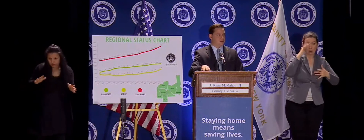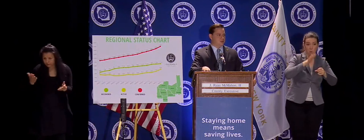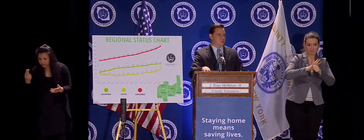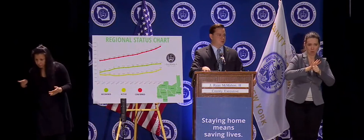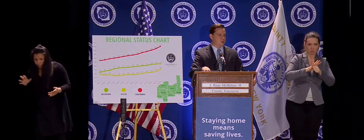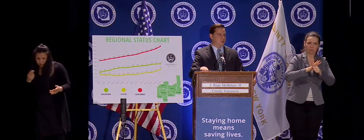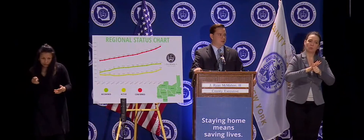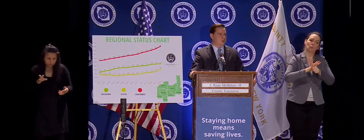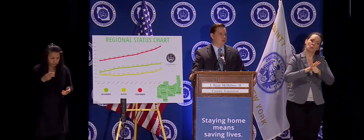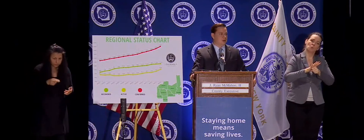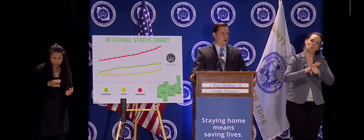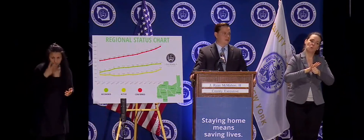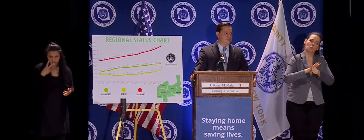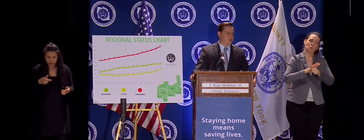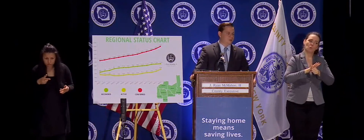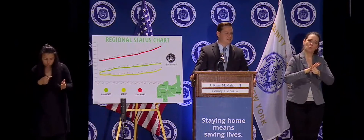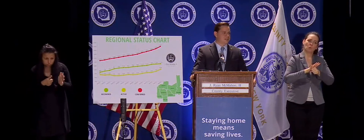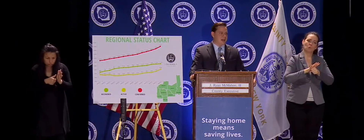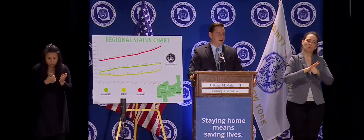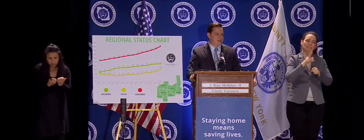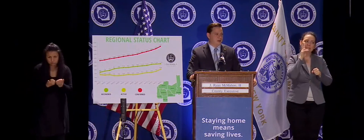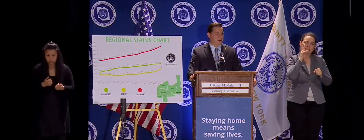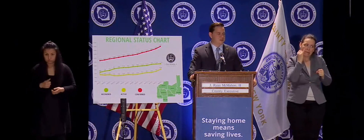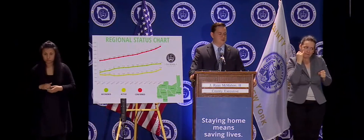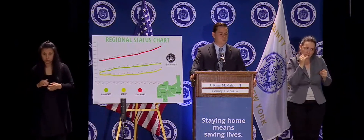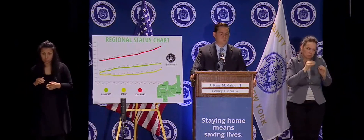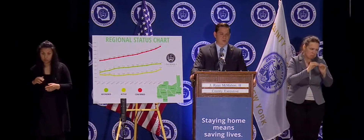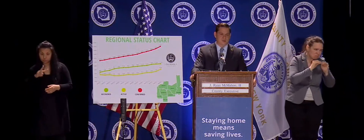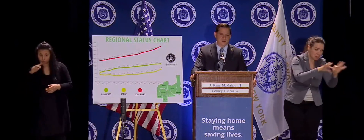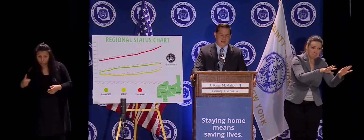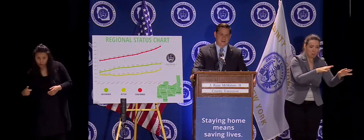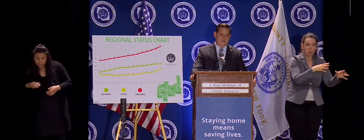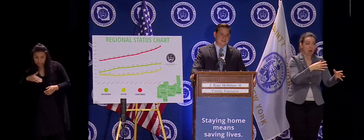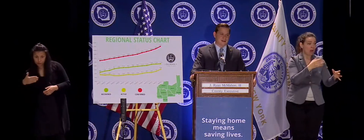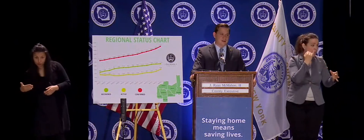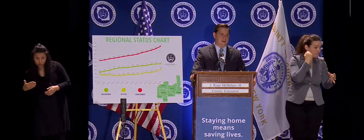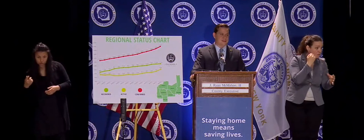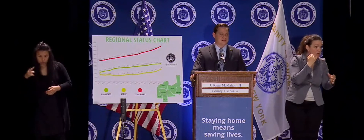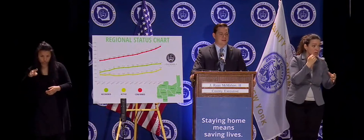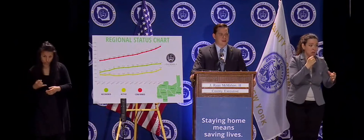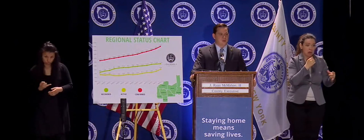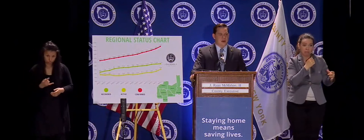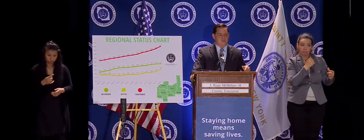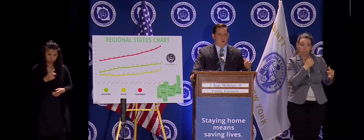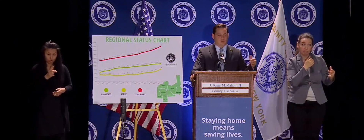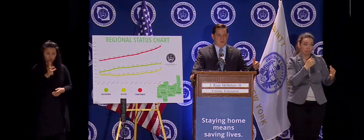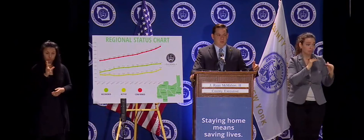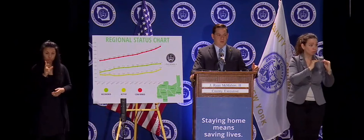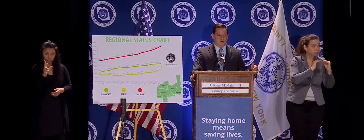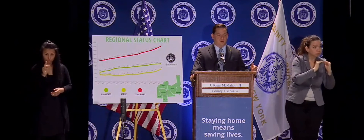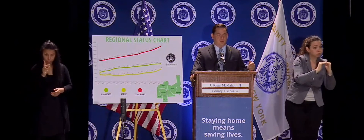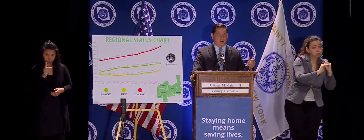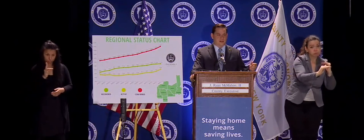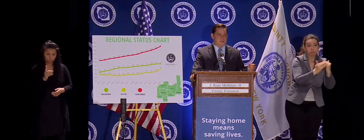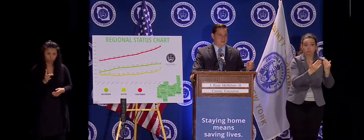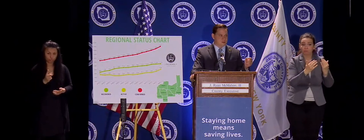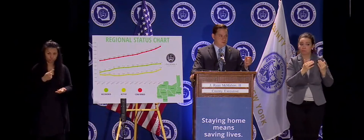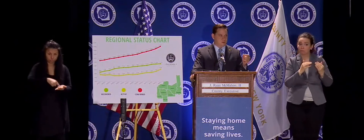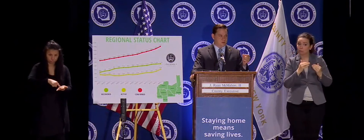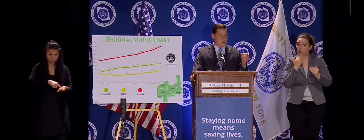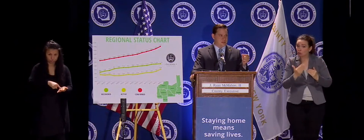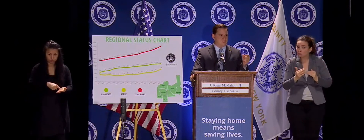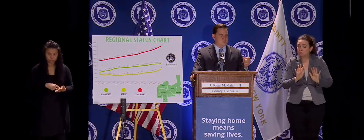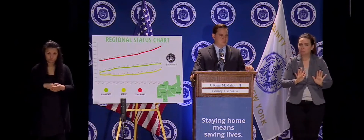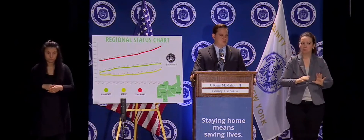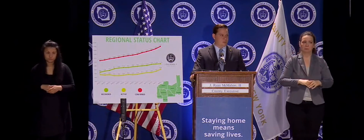certain parts of the community? What's the data telling us? If the data is just telling us we have more people, therefore more density, so